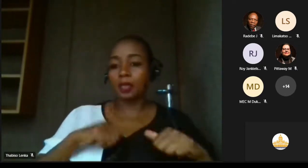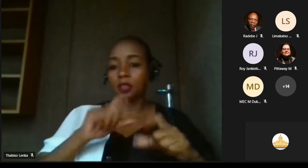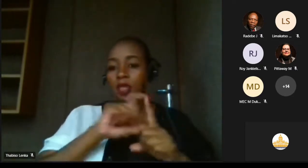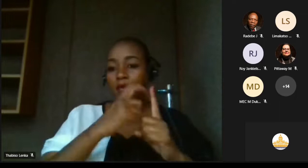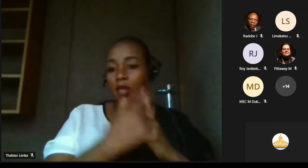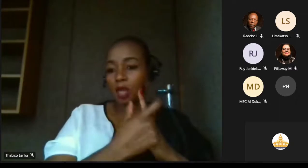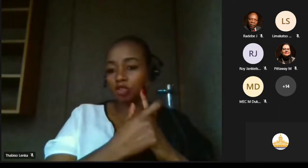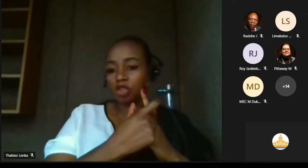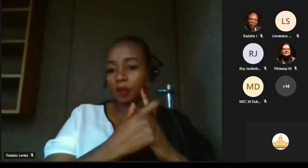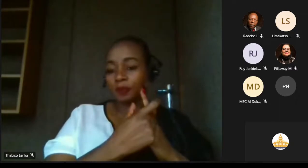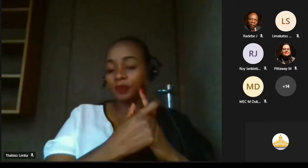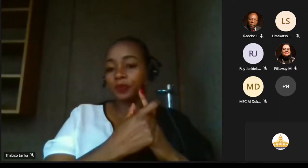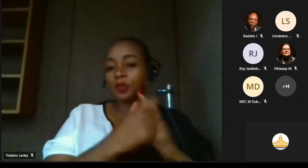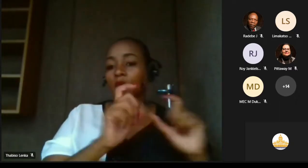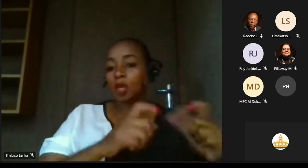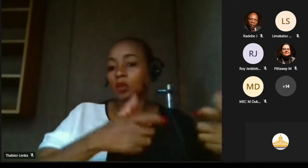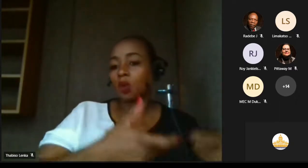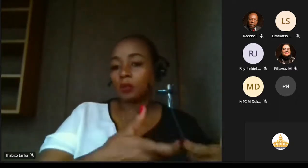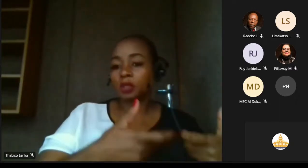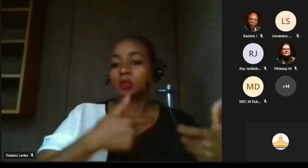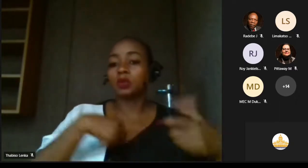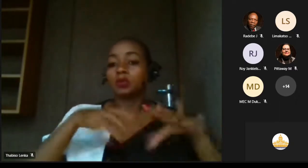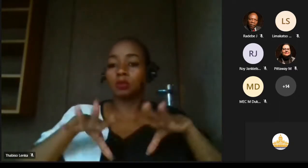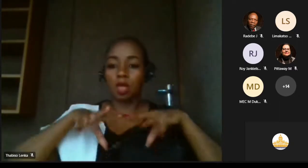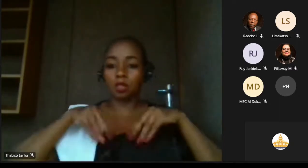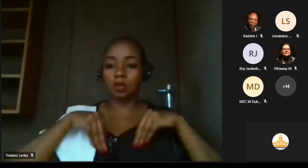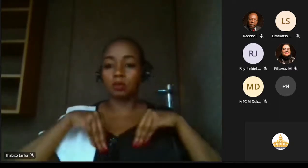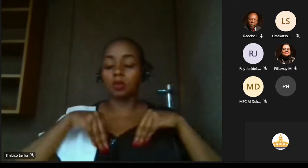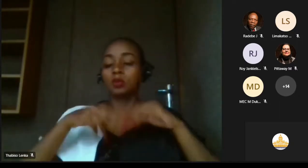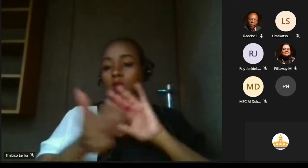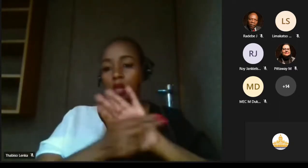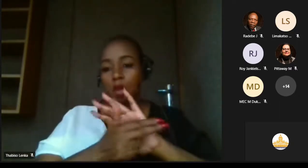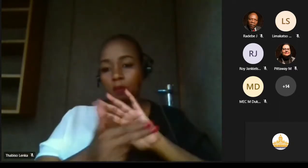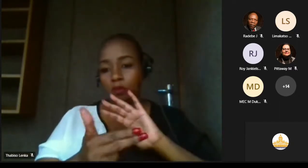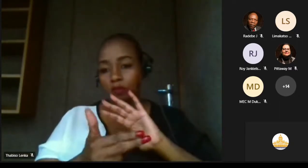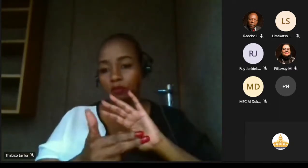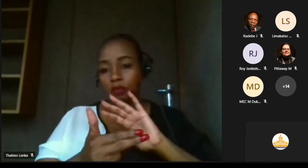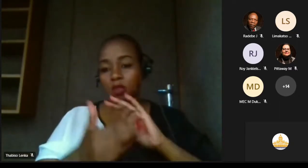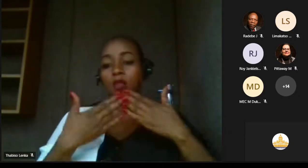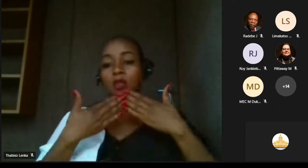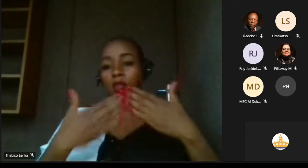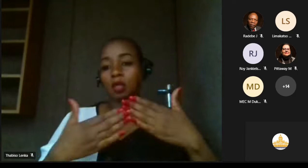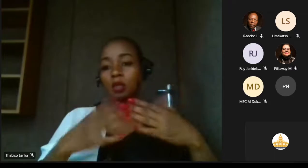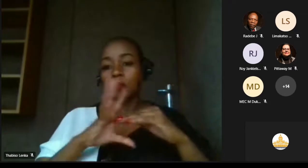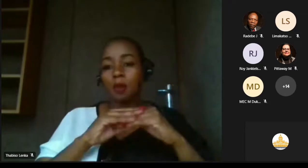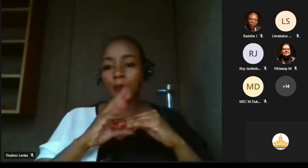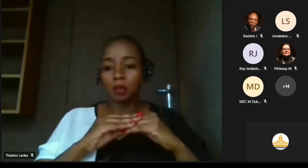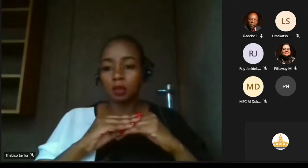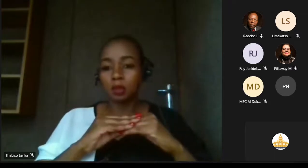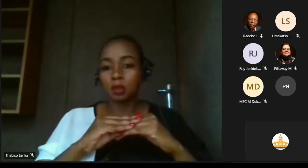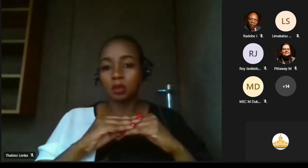Culture Committee, as tabled, is hereby adopted by the House. Thank you, Honourable Members.